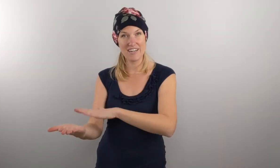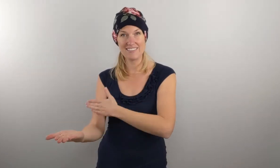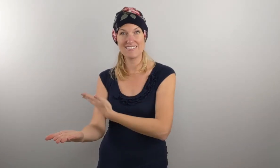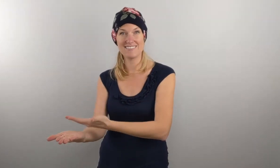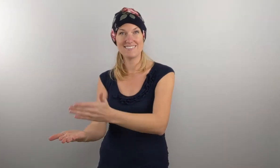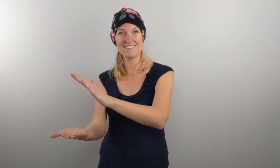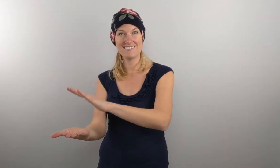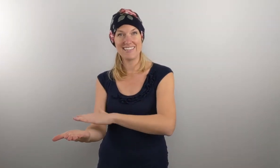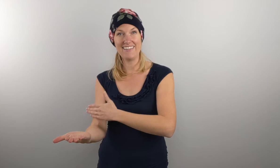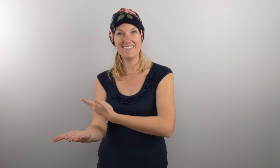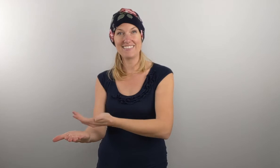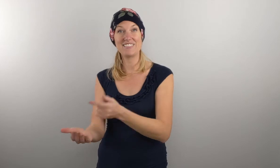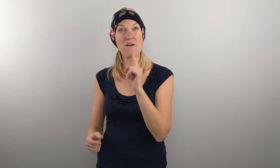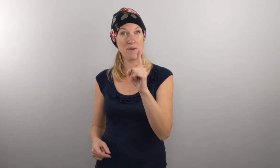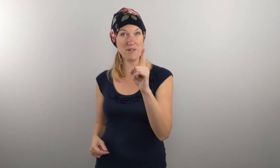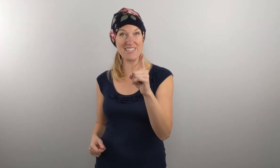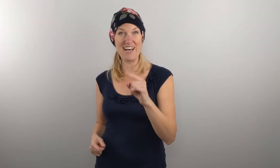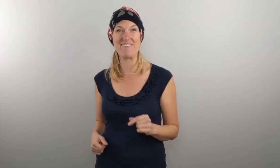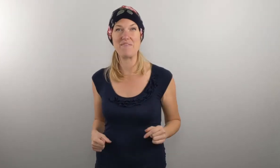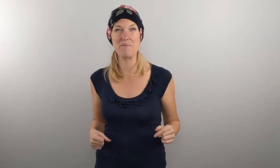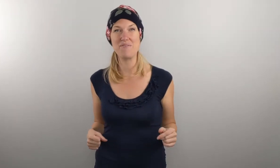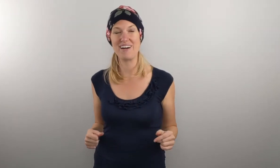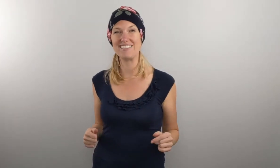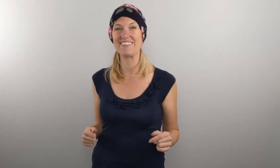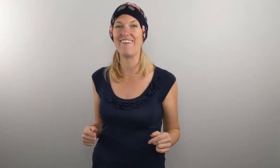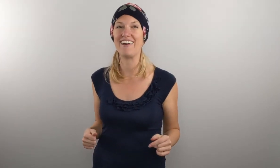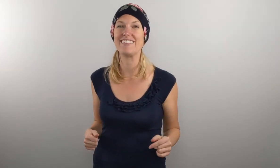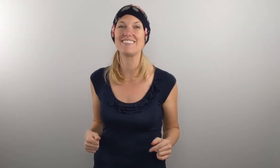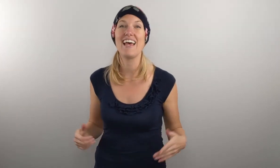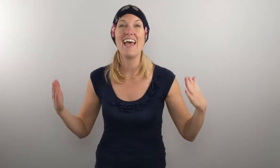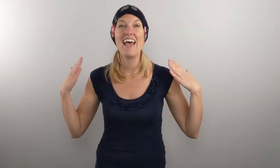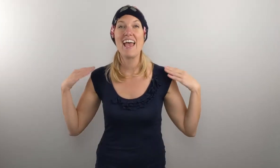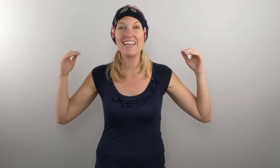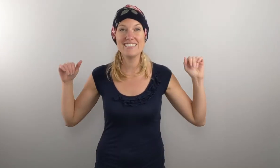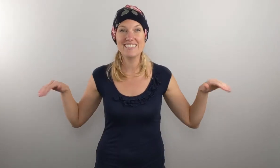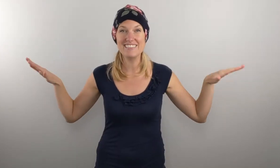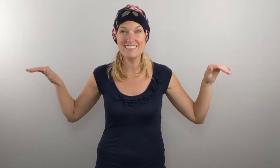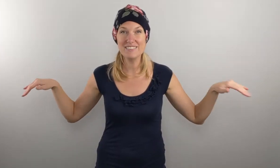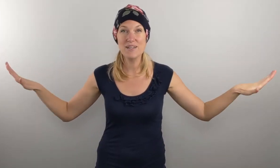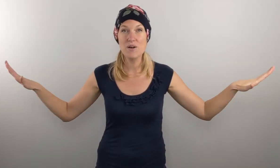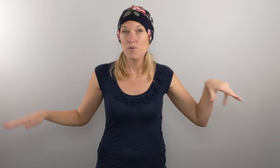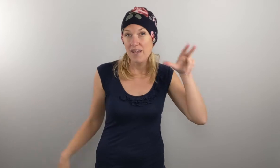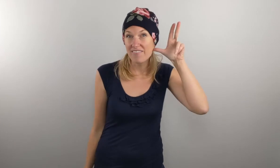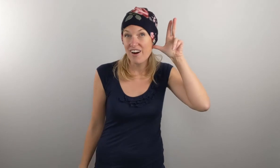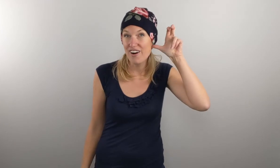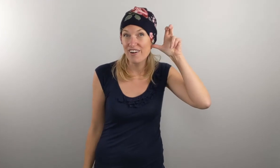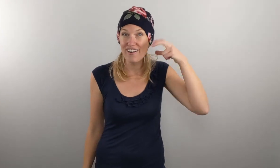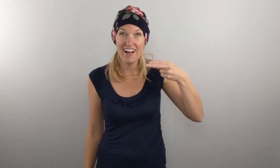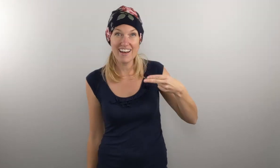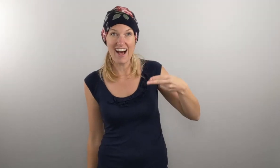strains. Okay, let's try it one more time, and then we'll move on to the chorus. Angels we have heard on